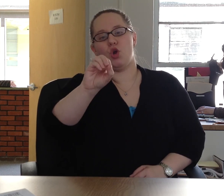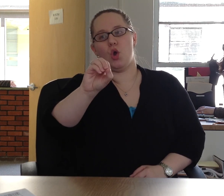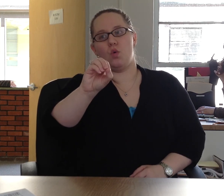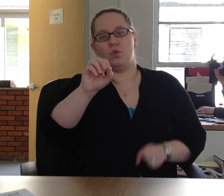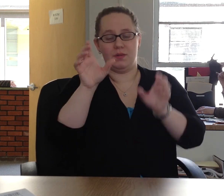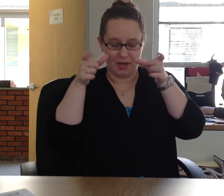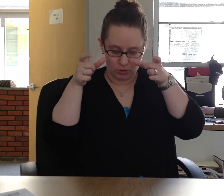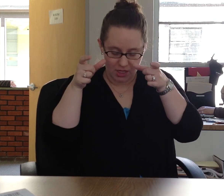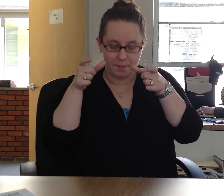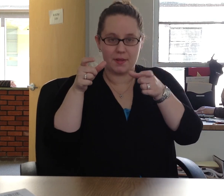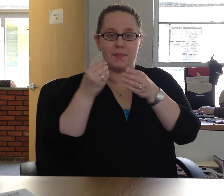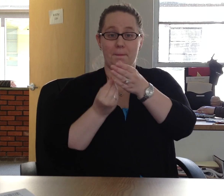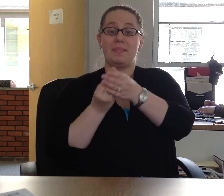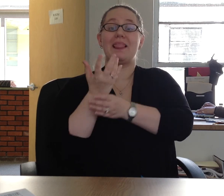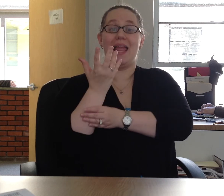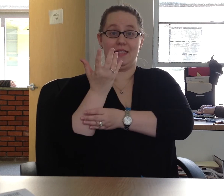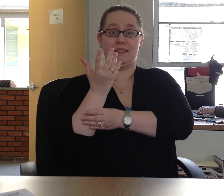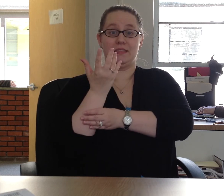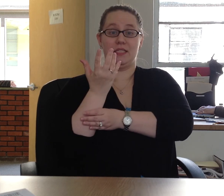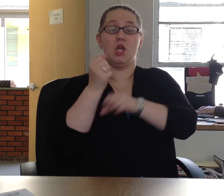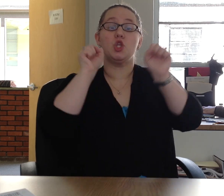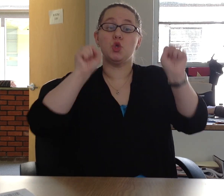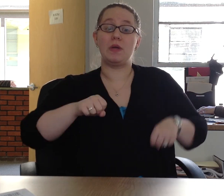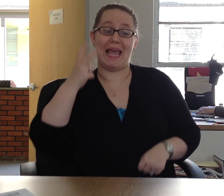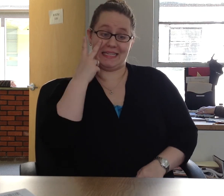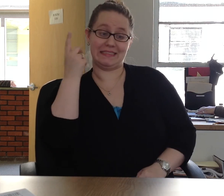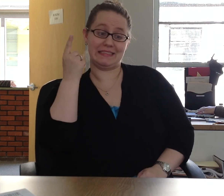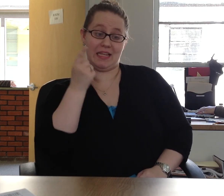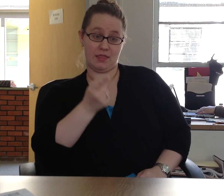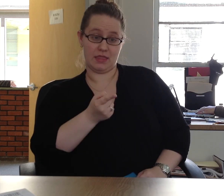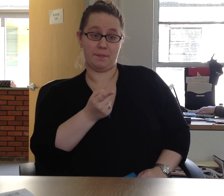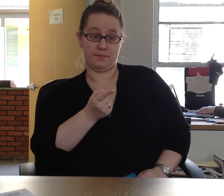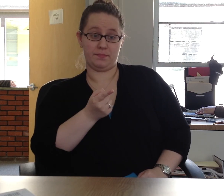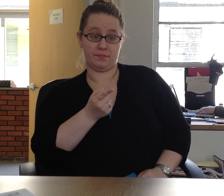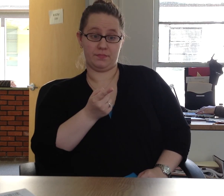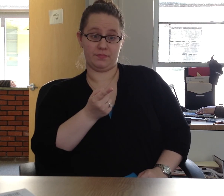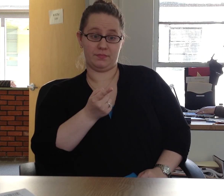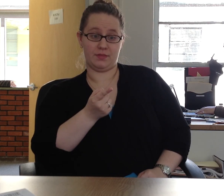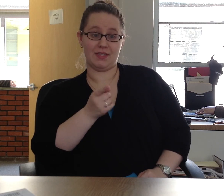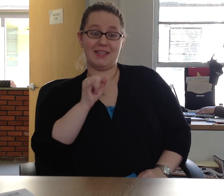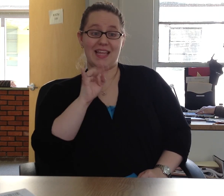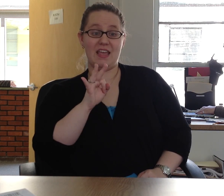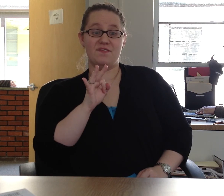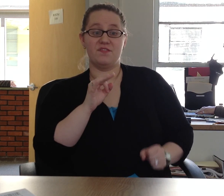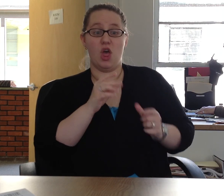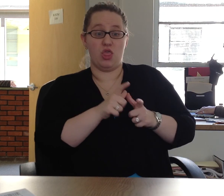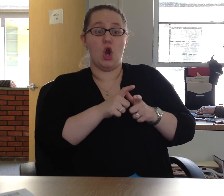that are visible to the naked eye when growing in sufficient quantity.